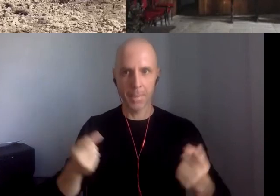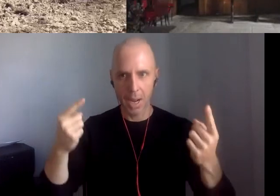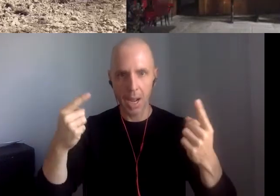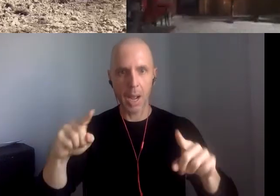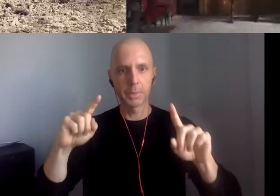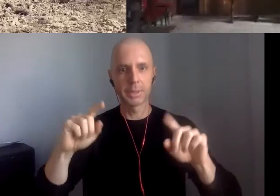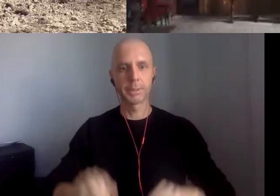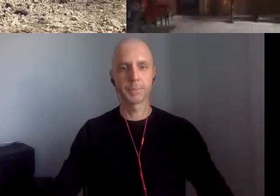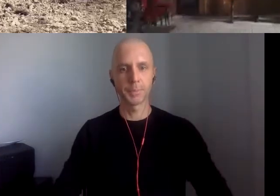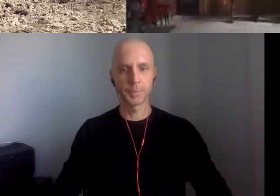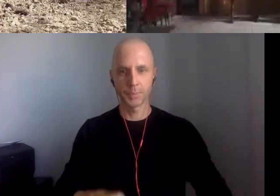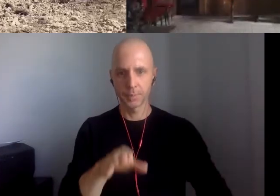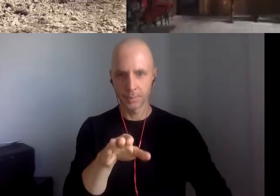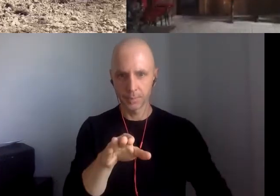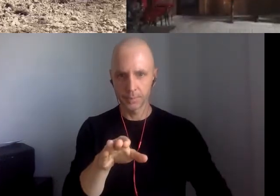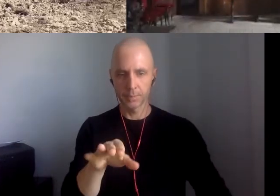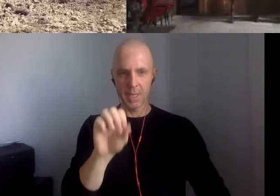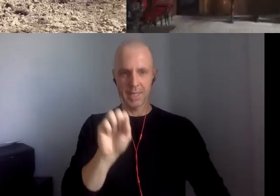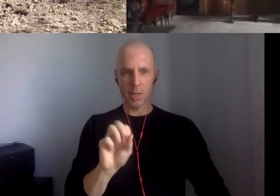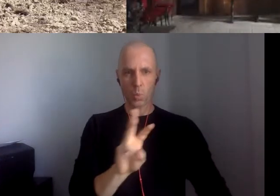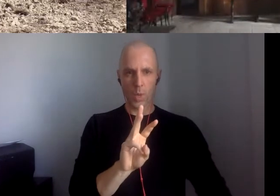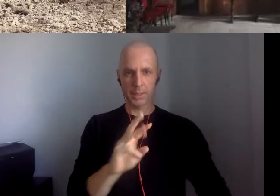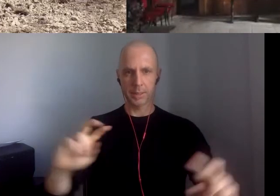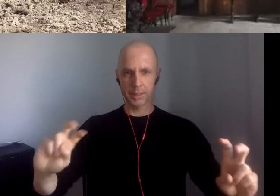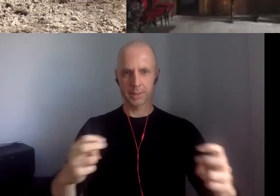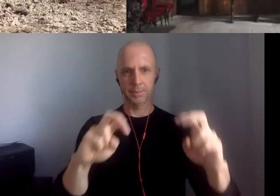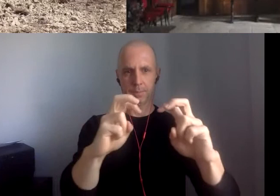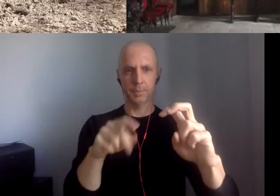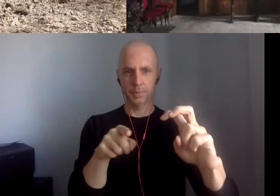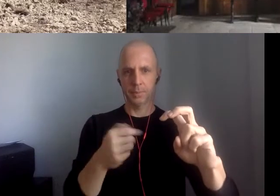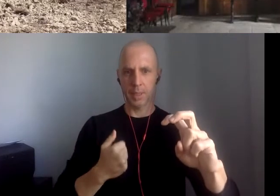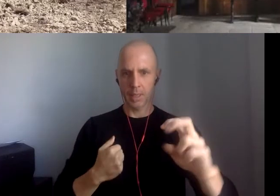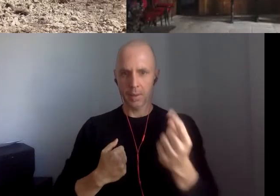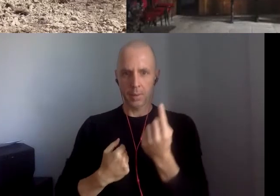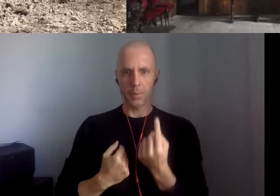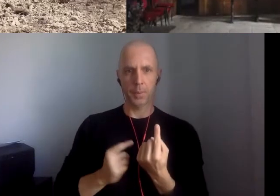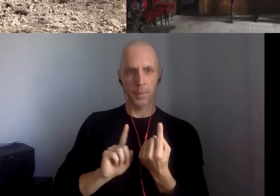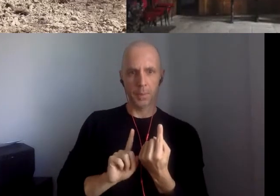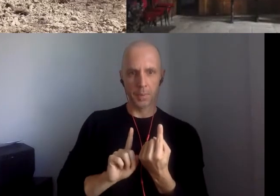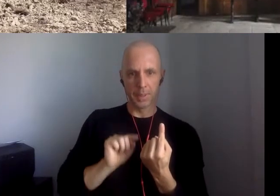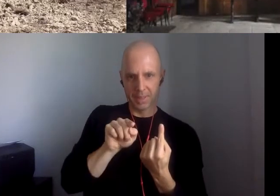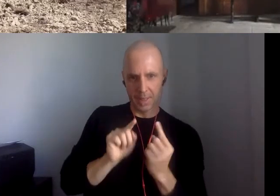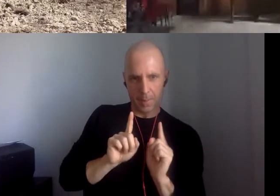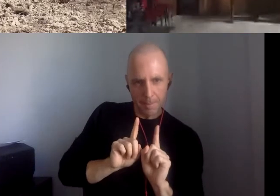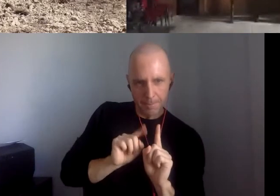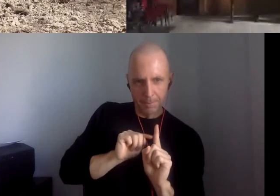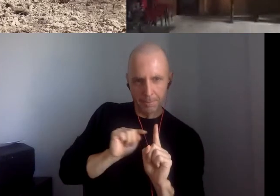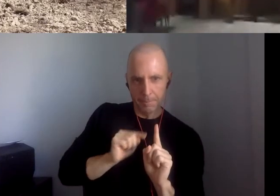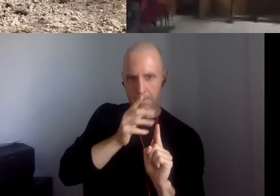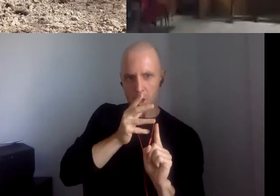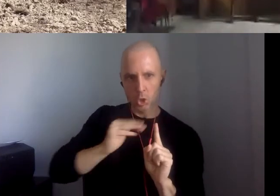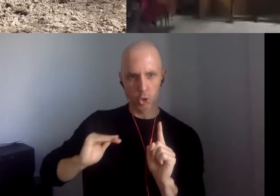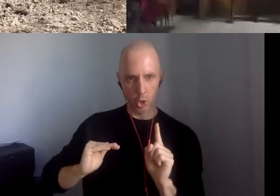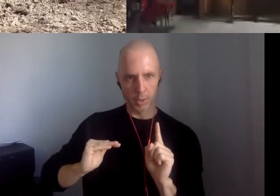are about 200 meters to the southwest of the castle. There is a mother and a child standing there, and that vast crater is